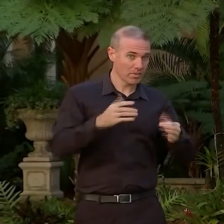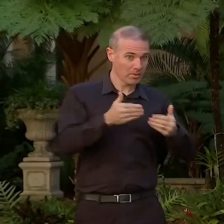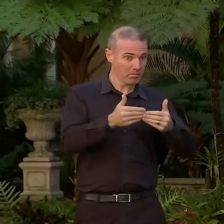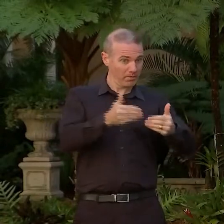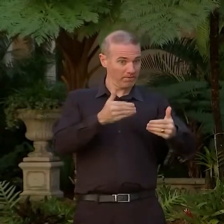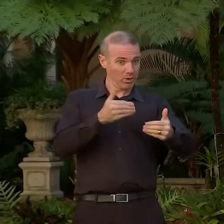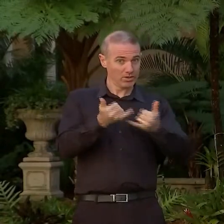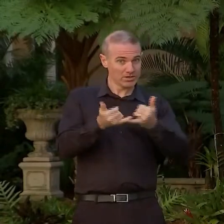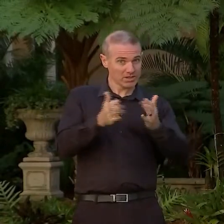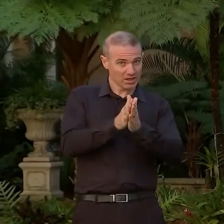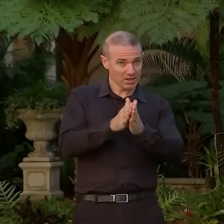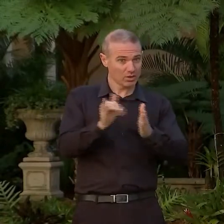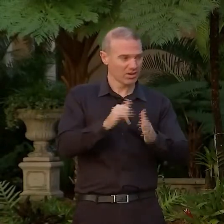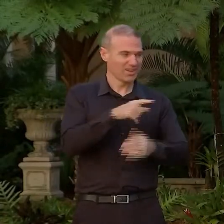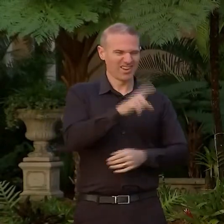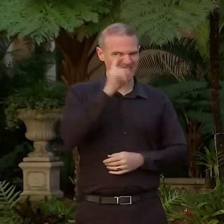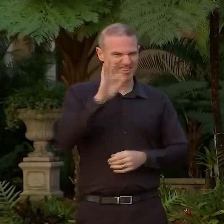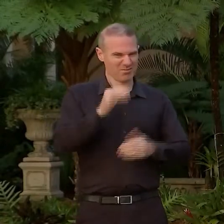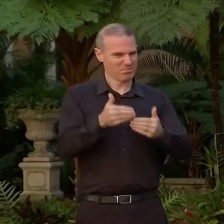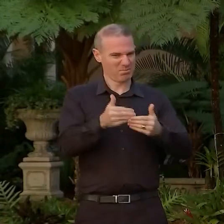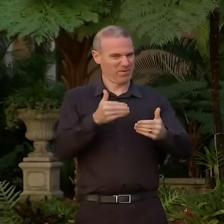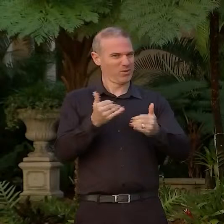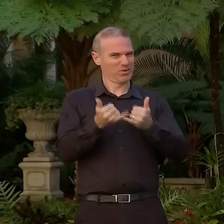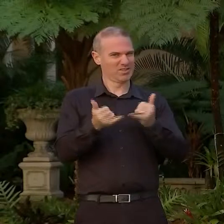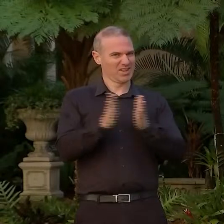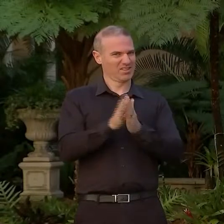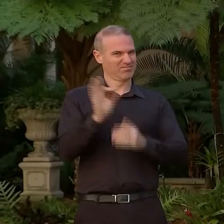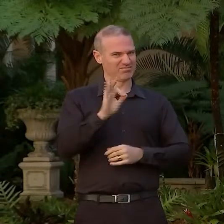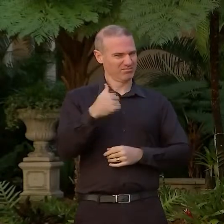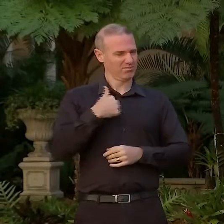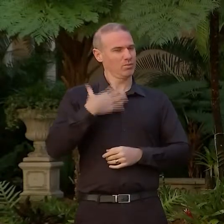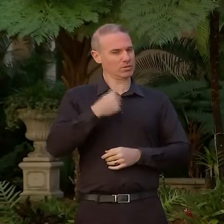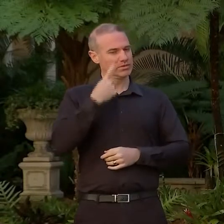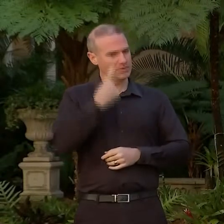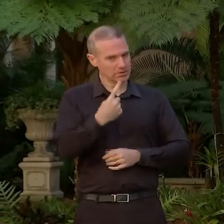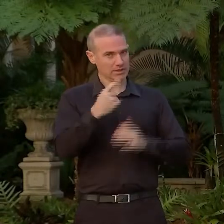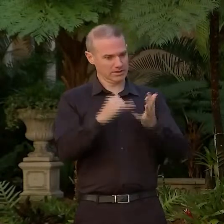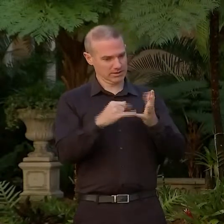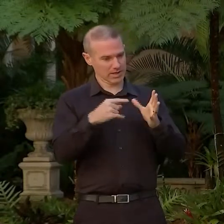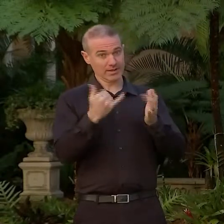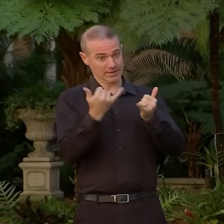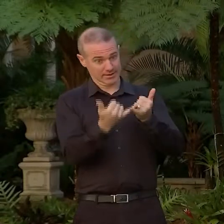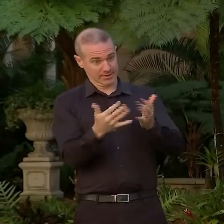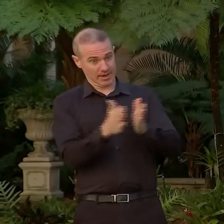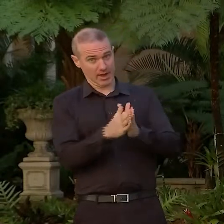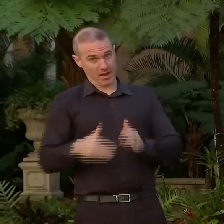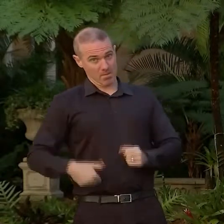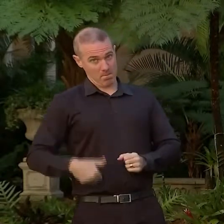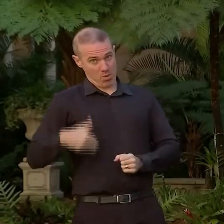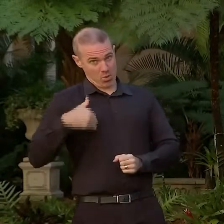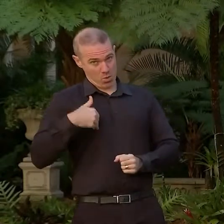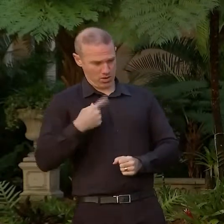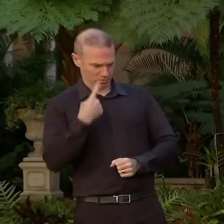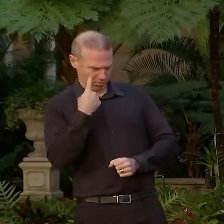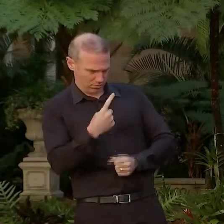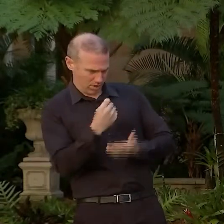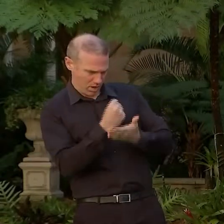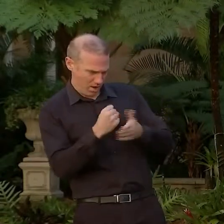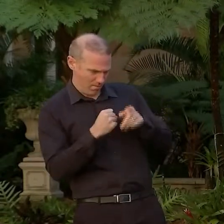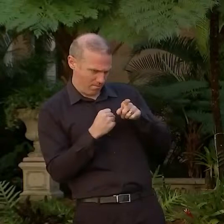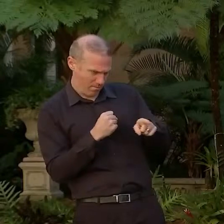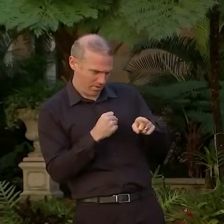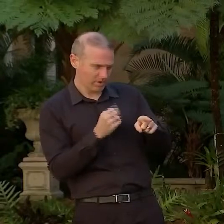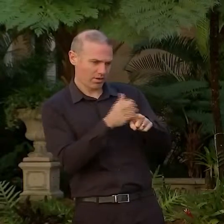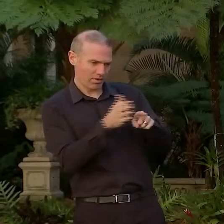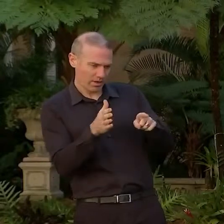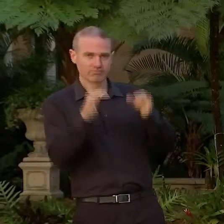morning? I doubt it will be before Sunday. I will want to see the numbers on Sunday morning. It's just too quick. We've only had